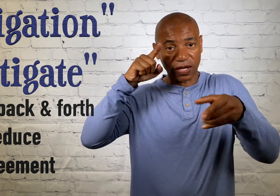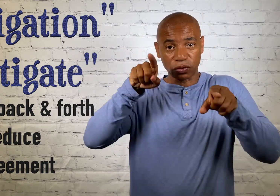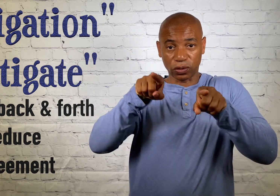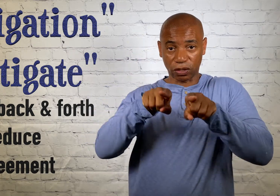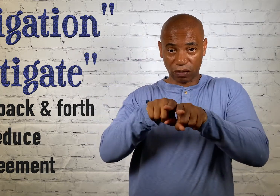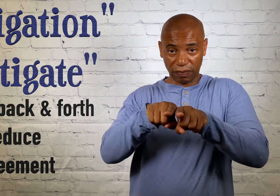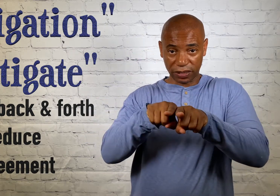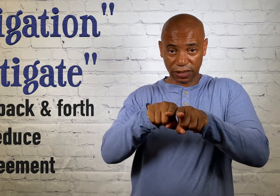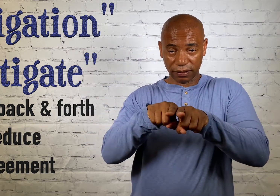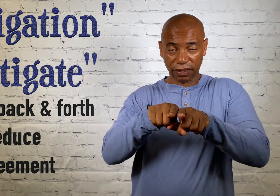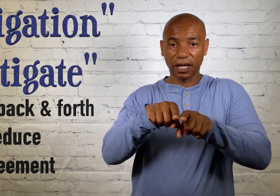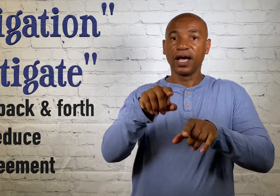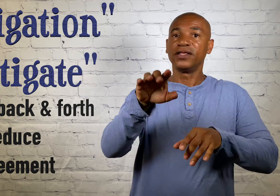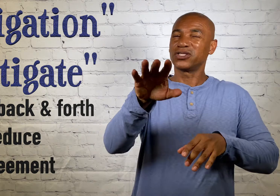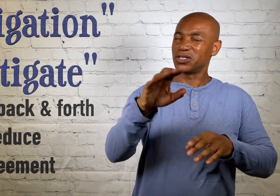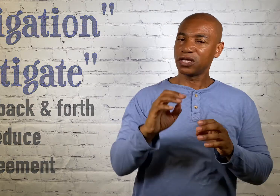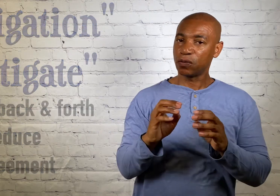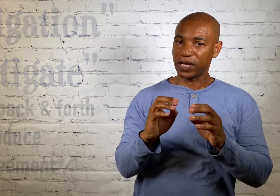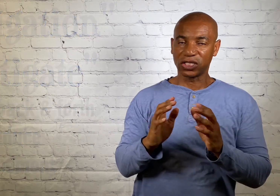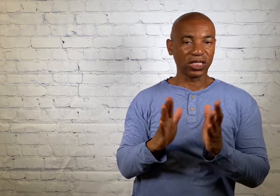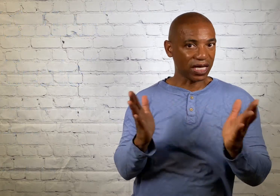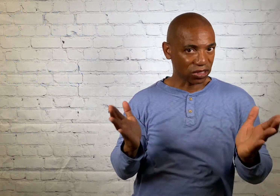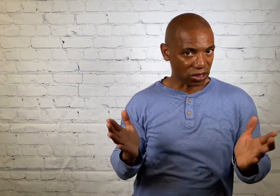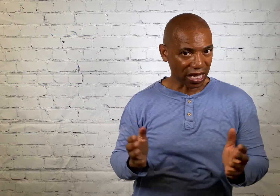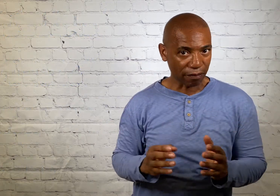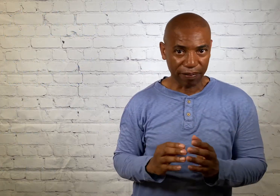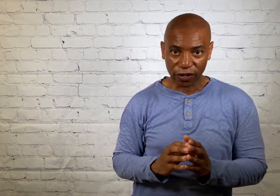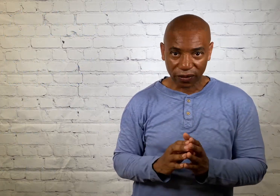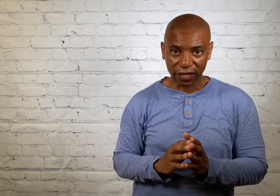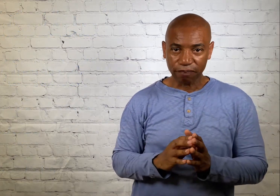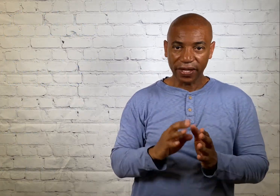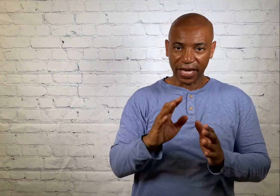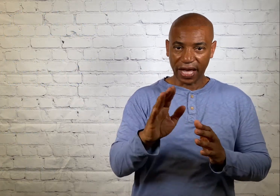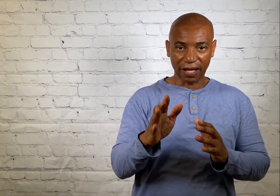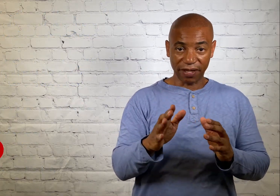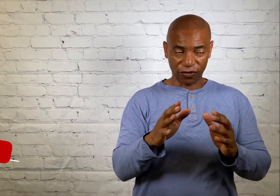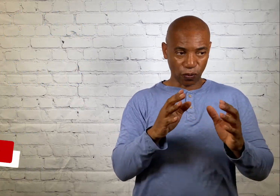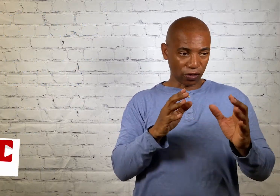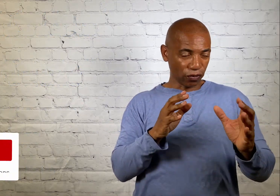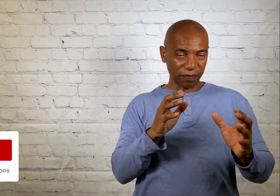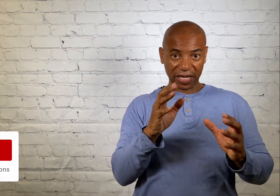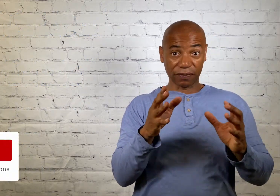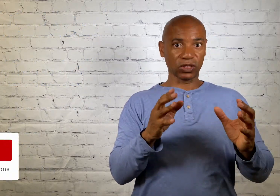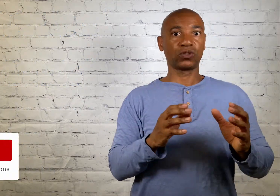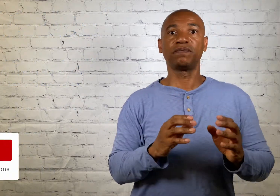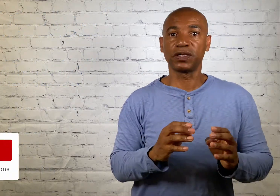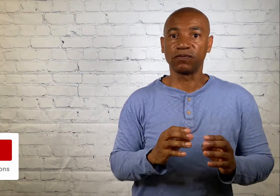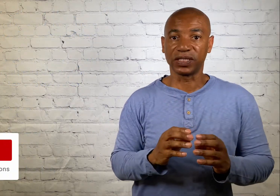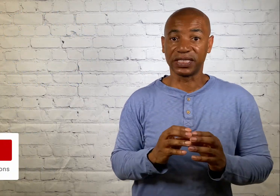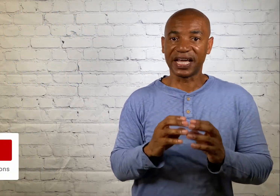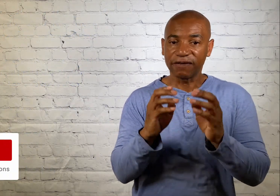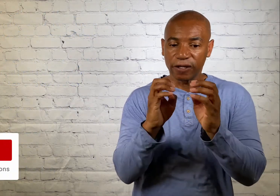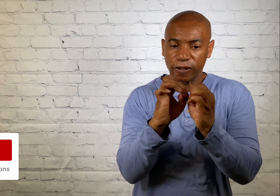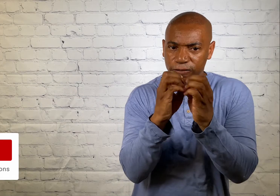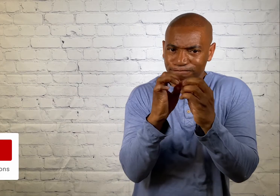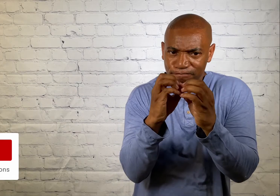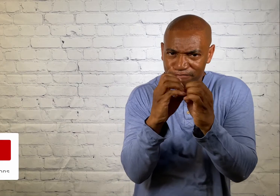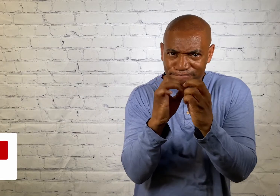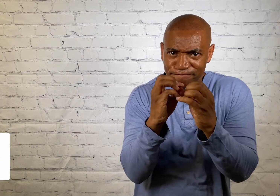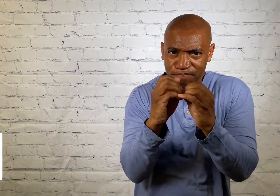an agreement. There's another way, just in case there's a lot of bickering. If you want to really become descriptive with the deaf, you're